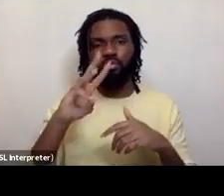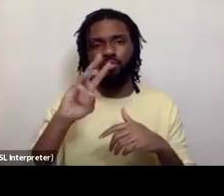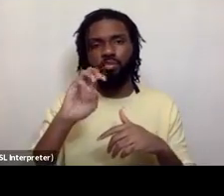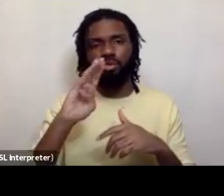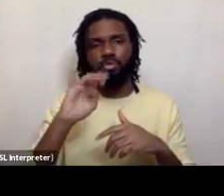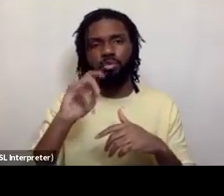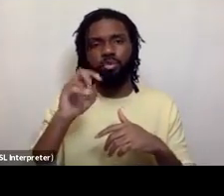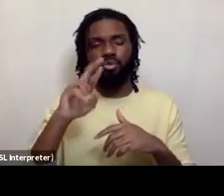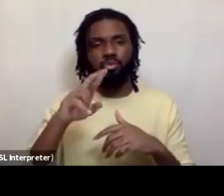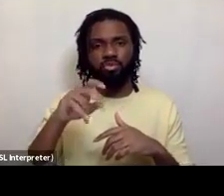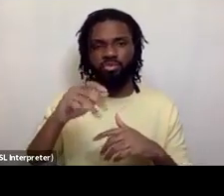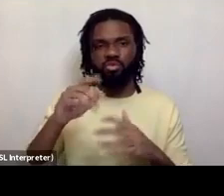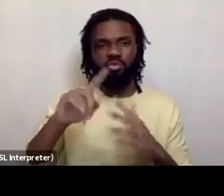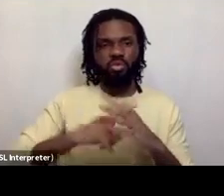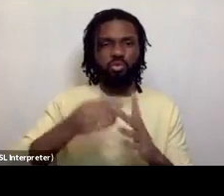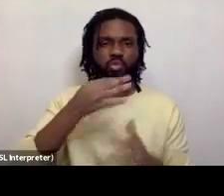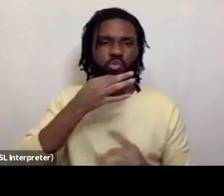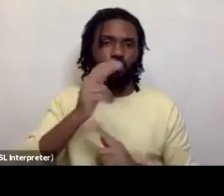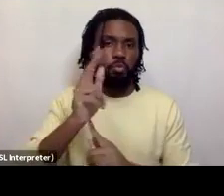about 3 minutes.